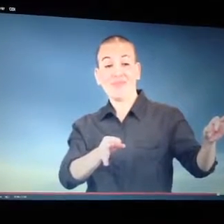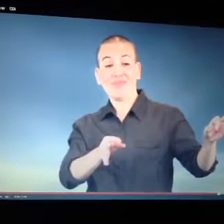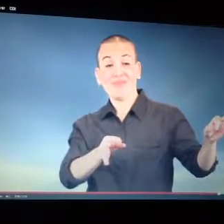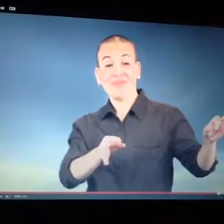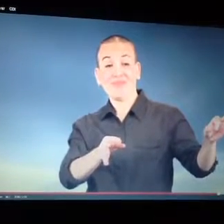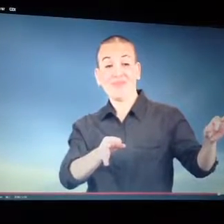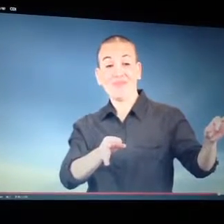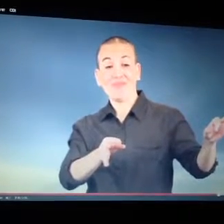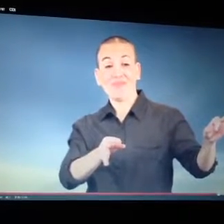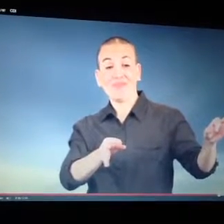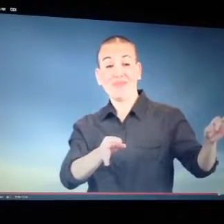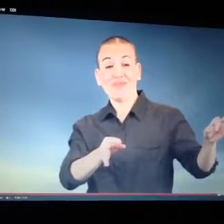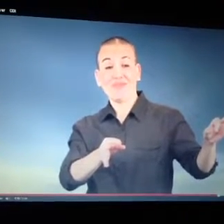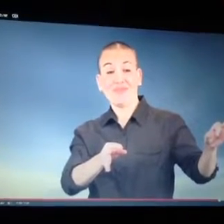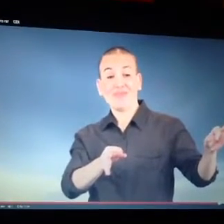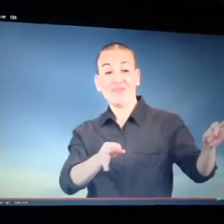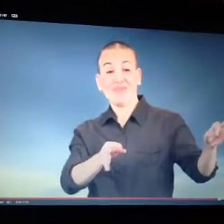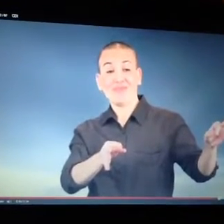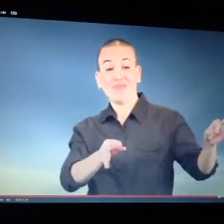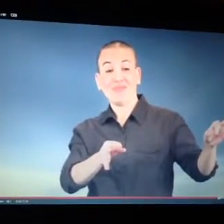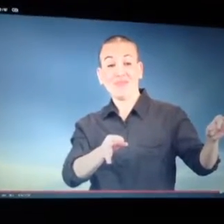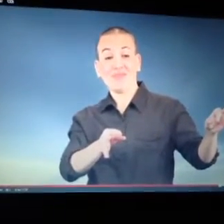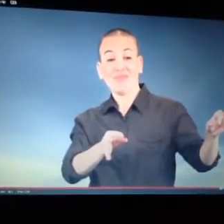the language that they're using and the sentence structure.